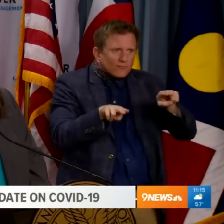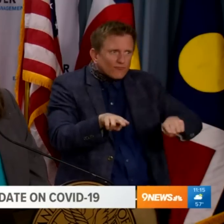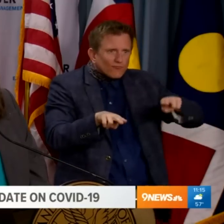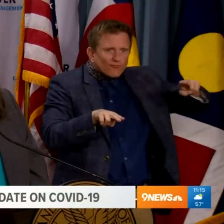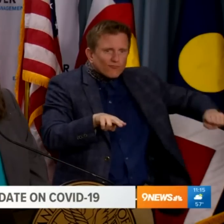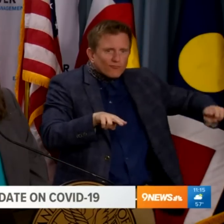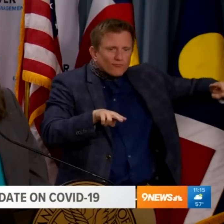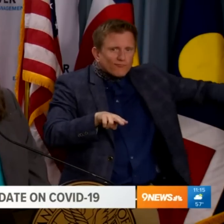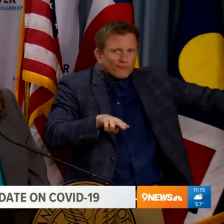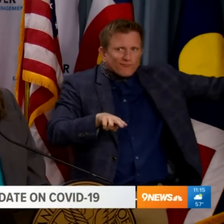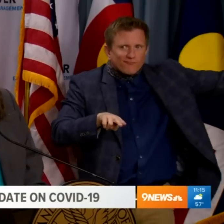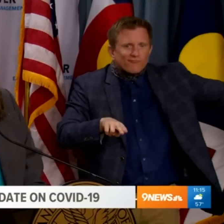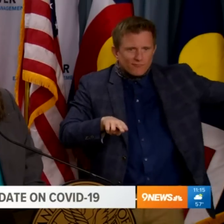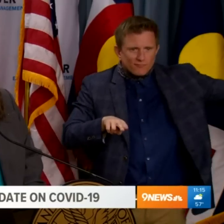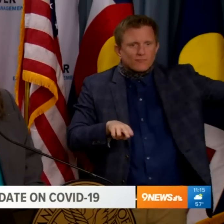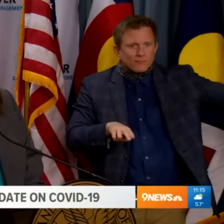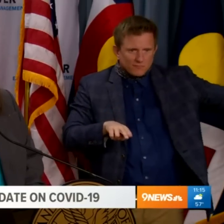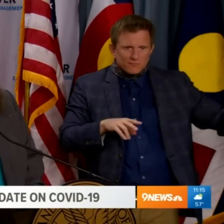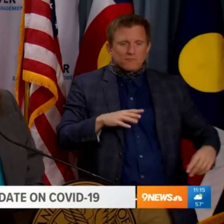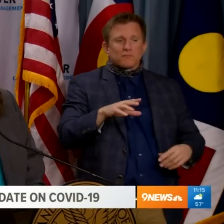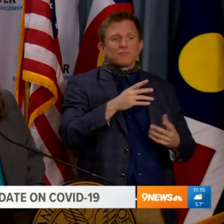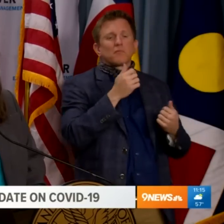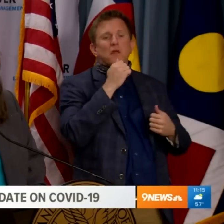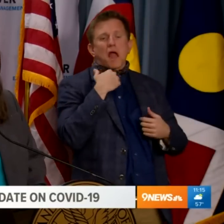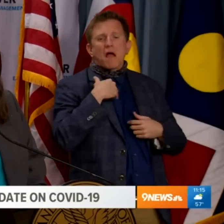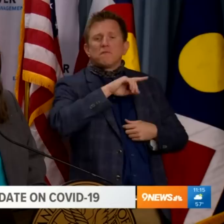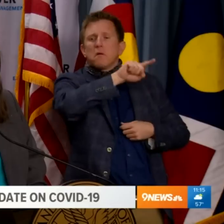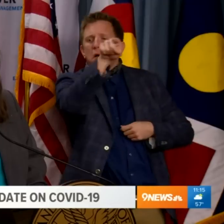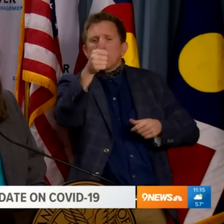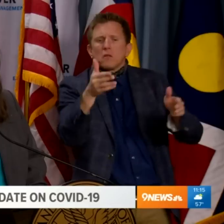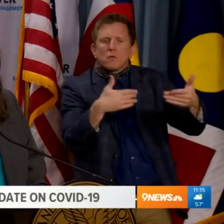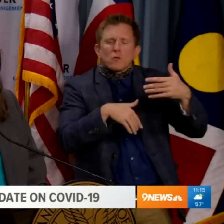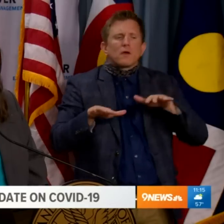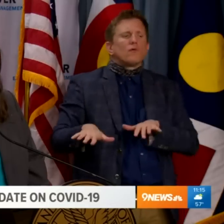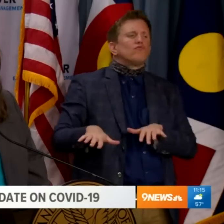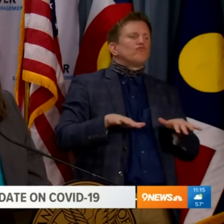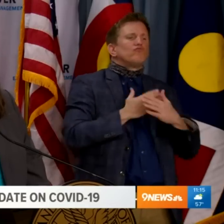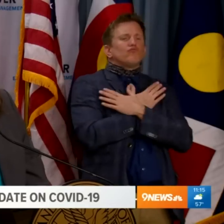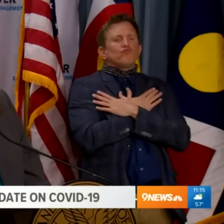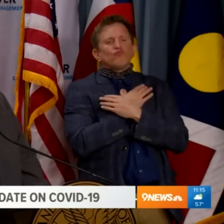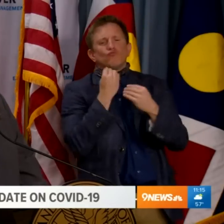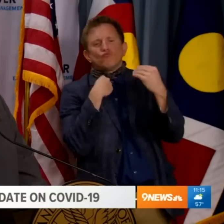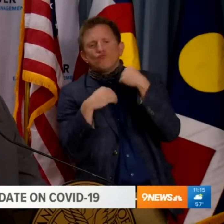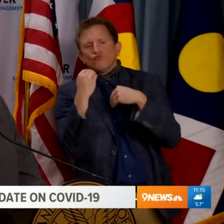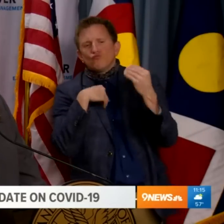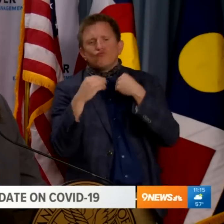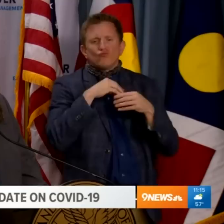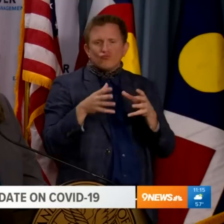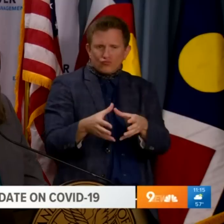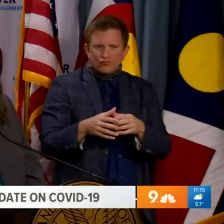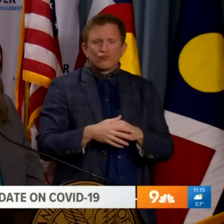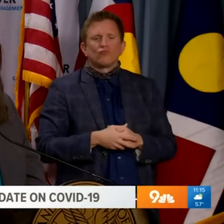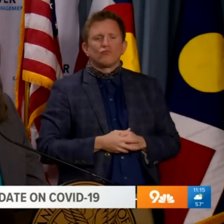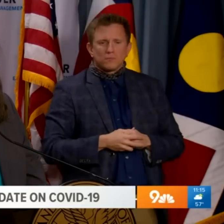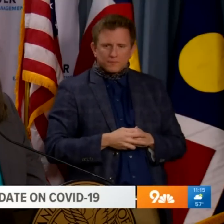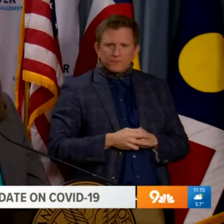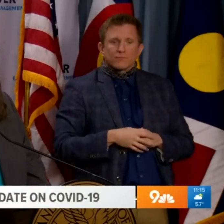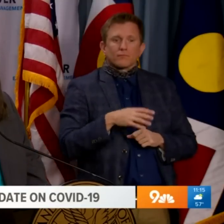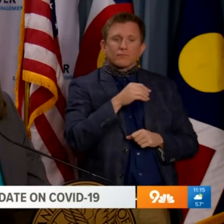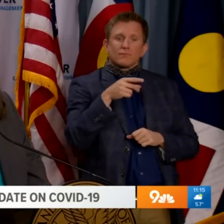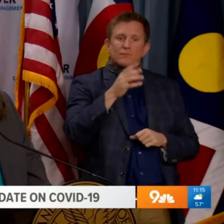will have room for up to 300 women and transgender individuals across the spectrum. They will have personal sleeping spaces